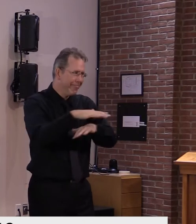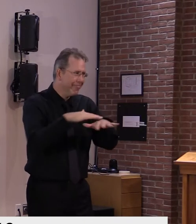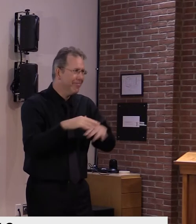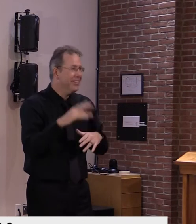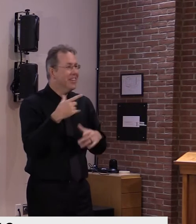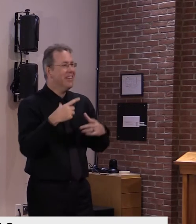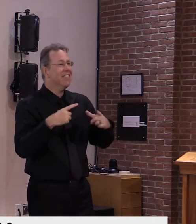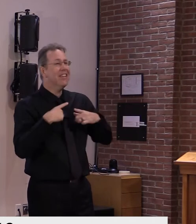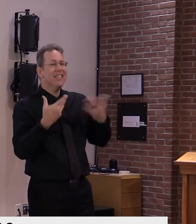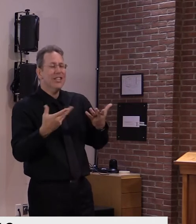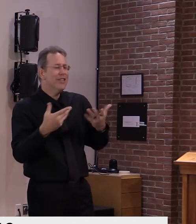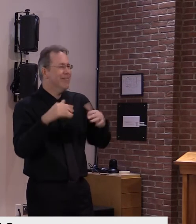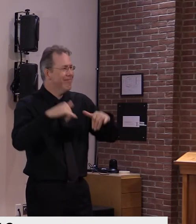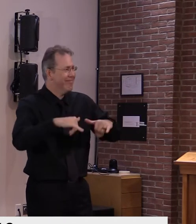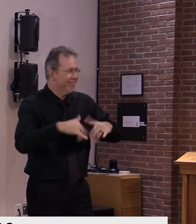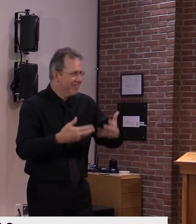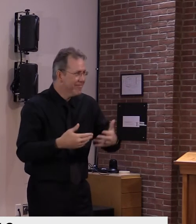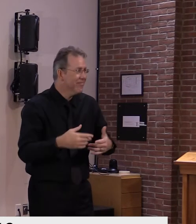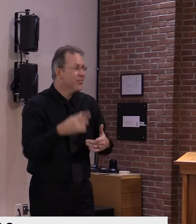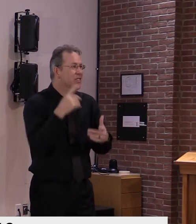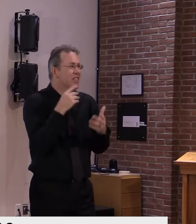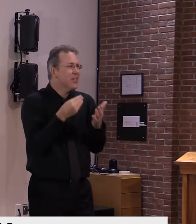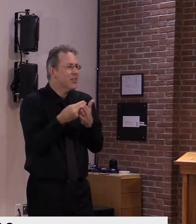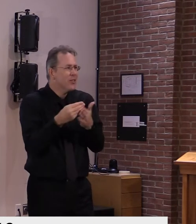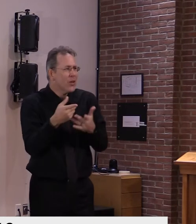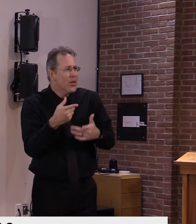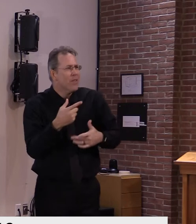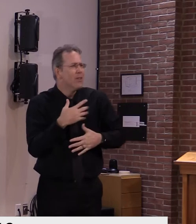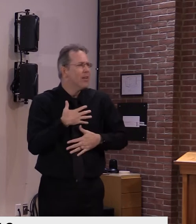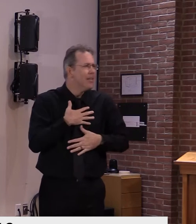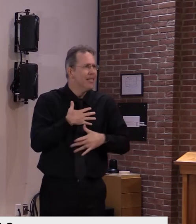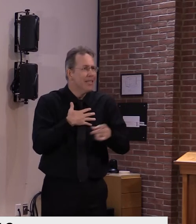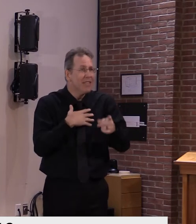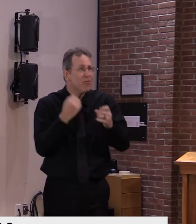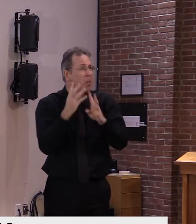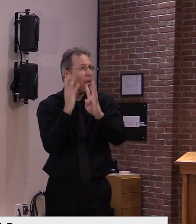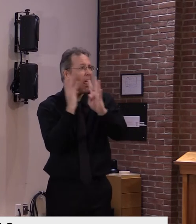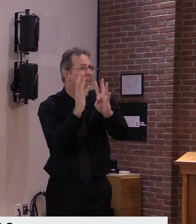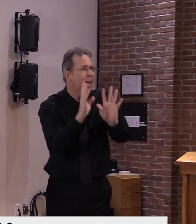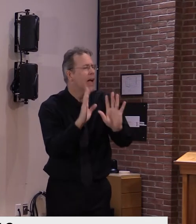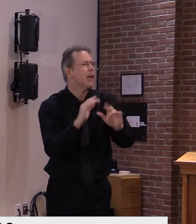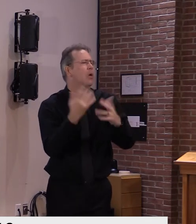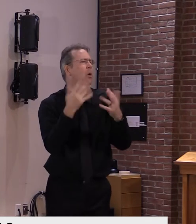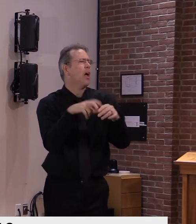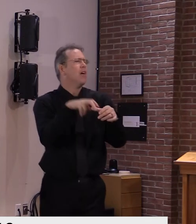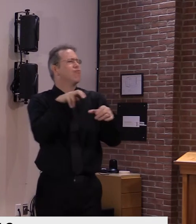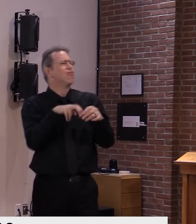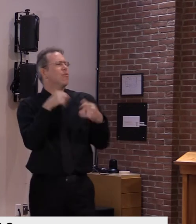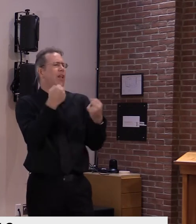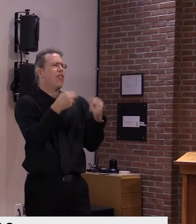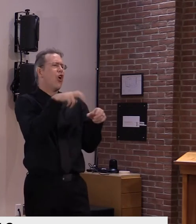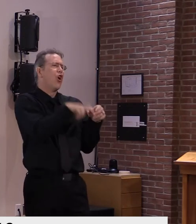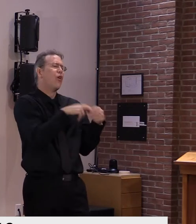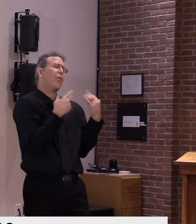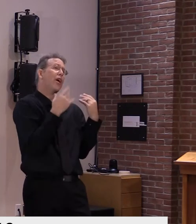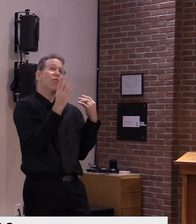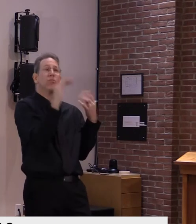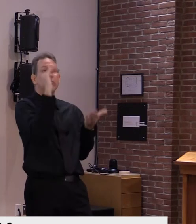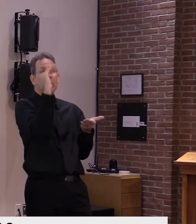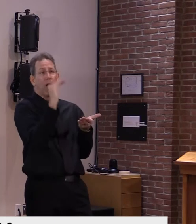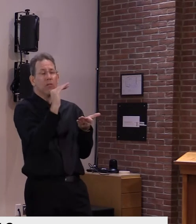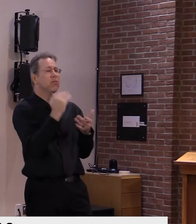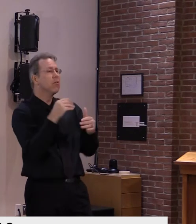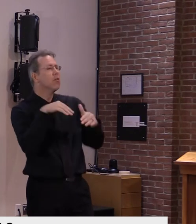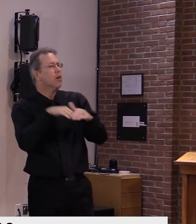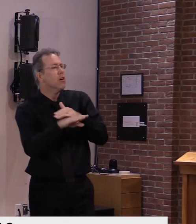The retailers themselves will have to determine how many people can come into their place of operation. But I'm confident we can get through